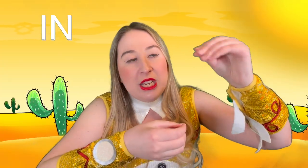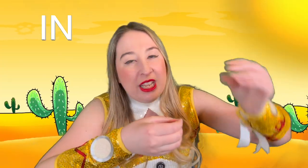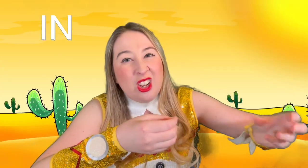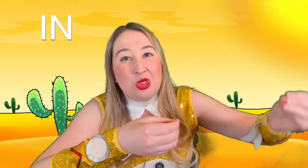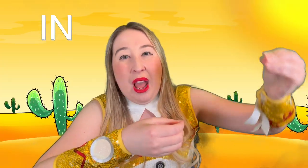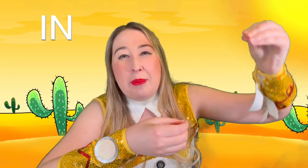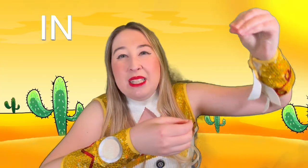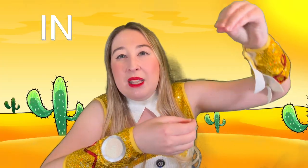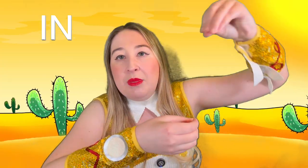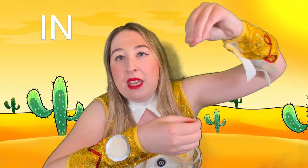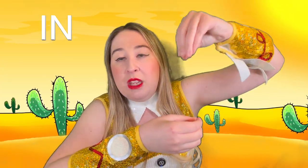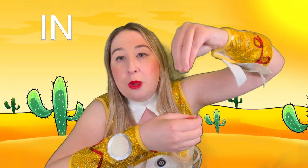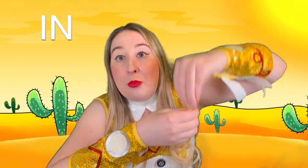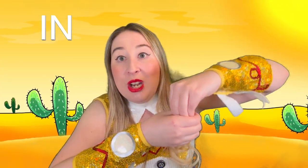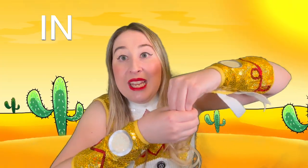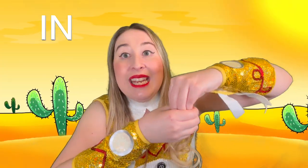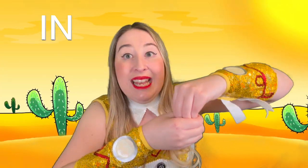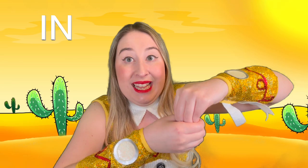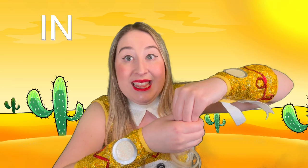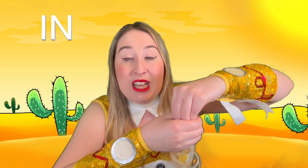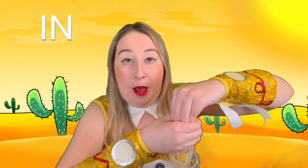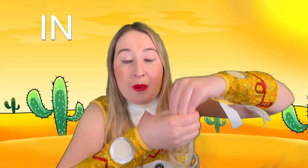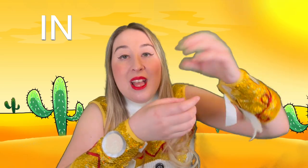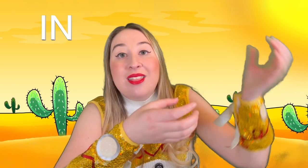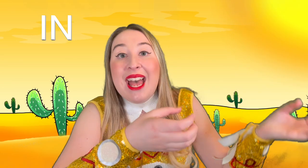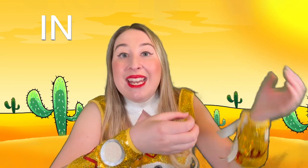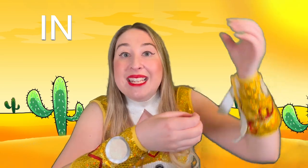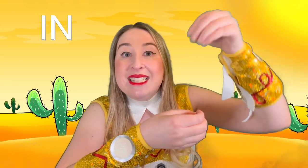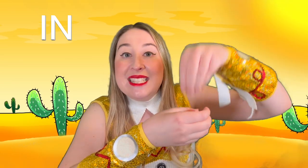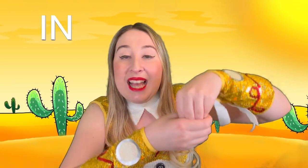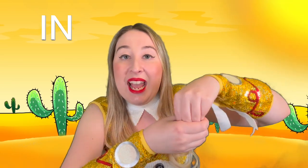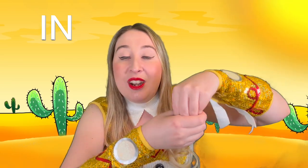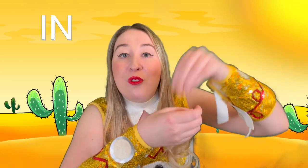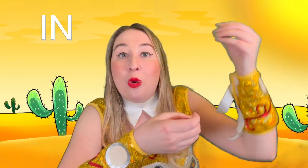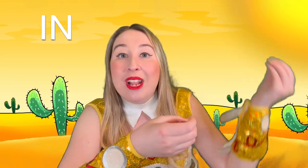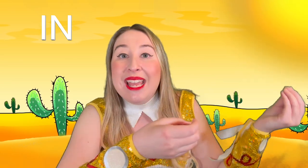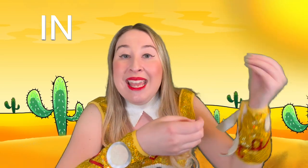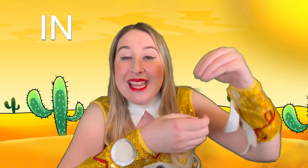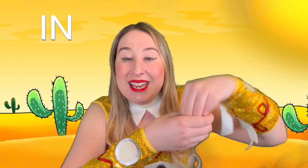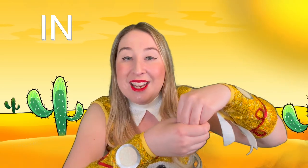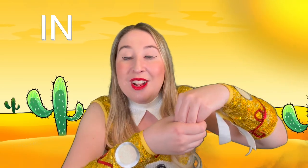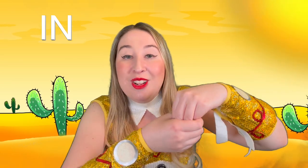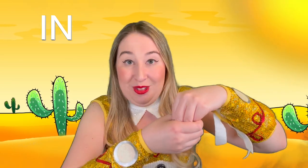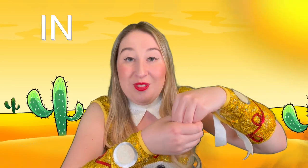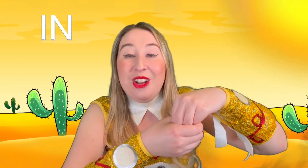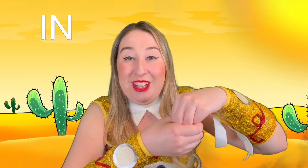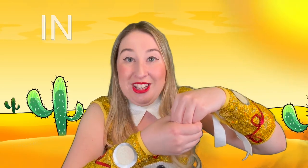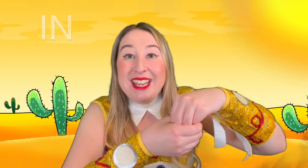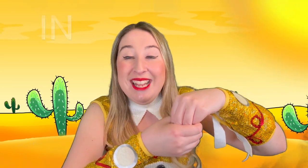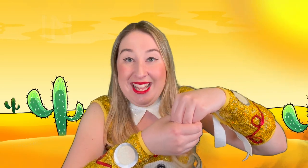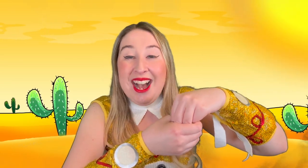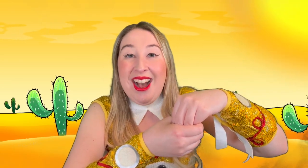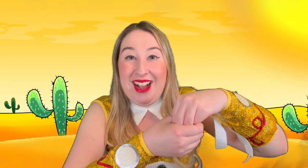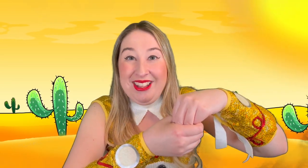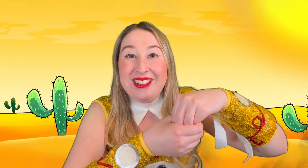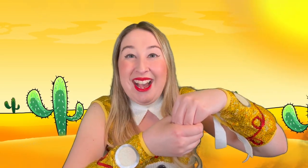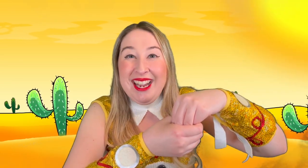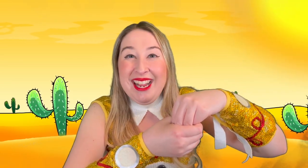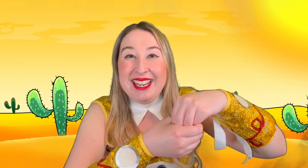like you're grabbing something and you're putting it in the cup. That is the sign for in. Very good. You got it.